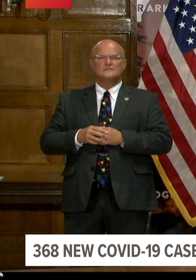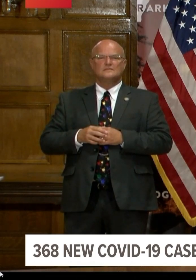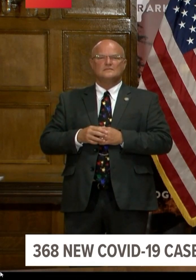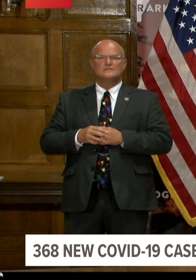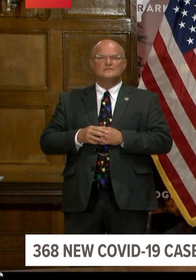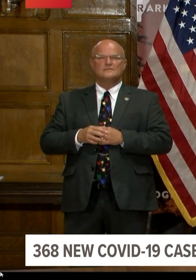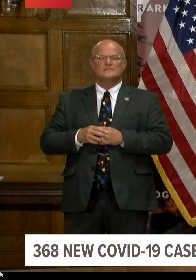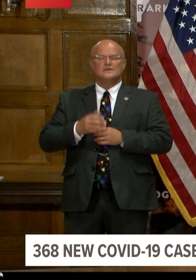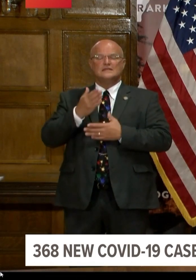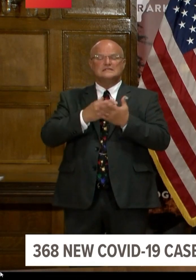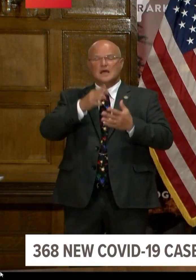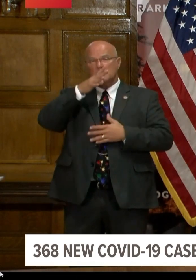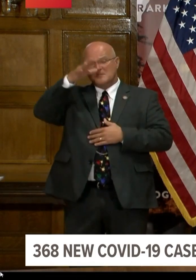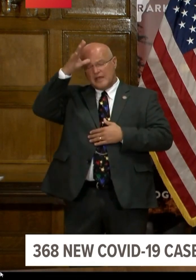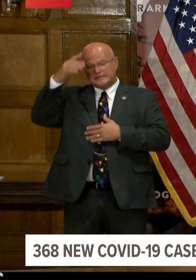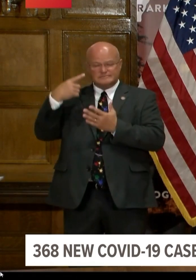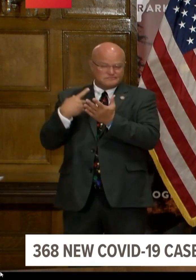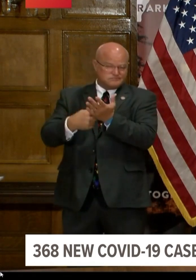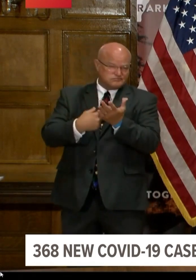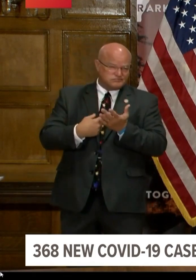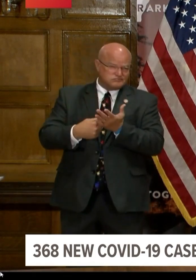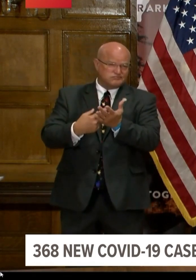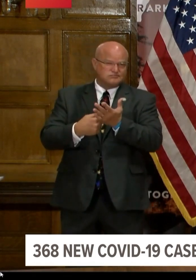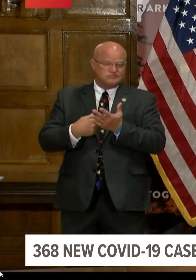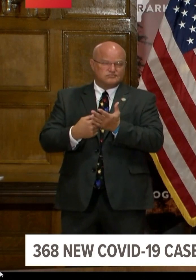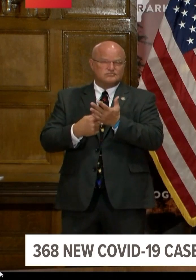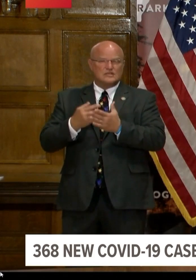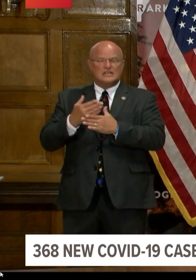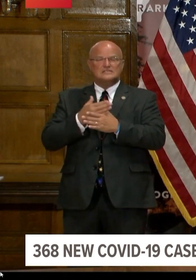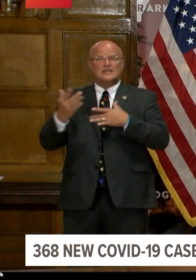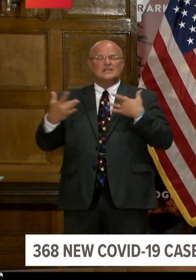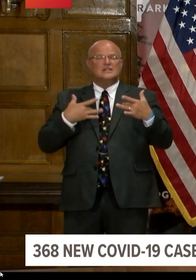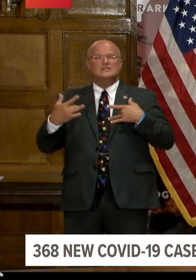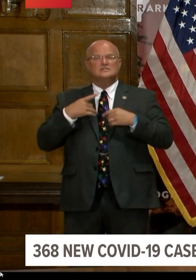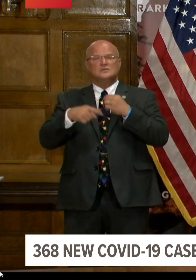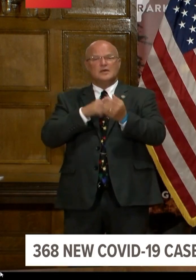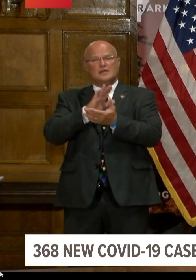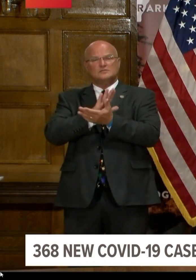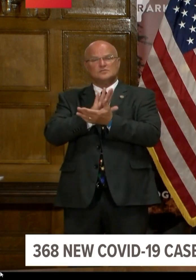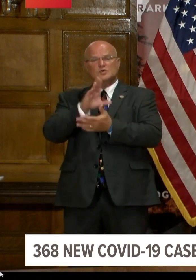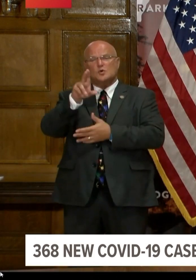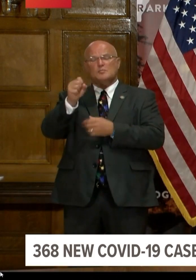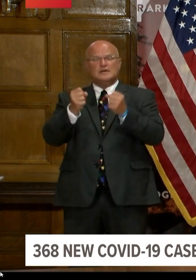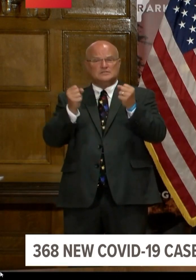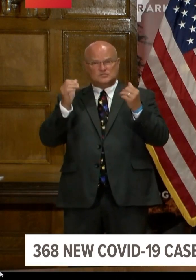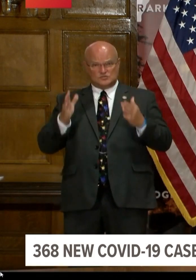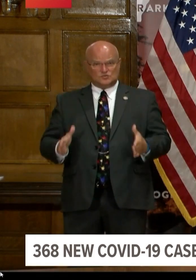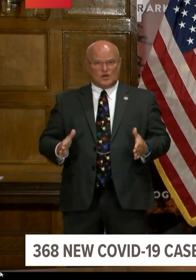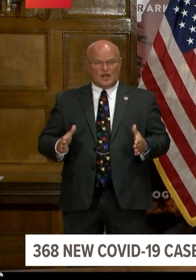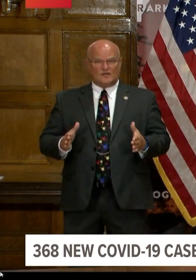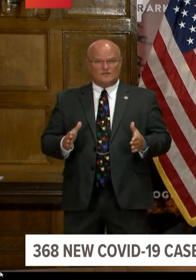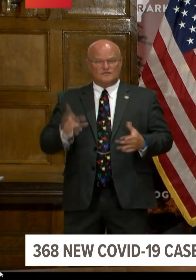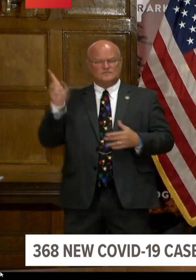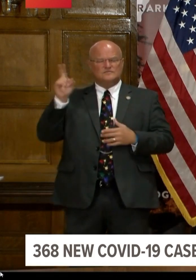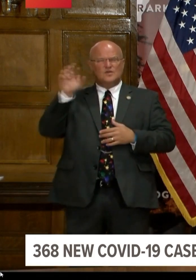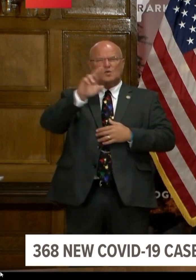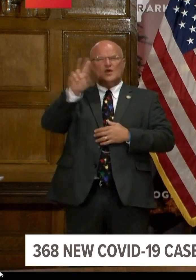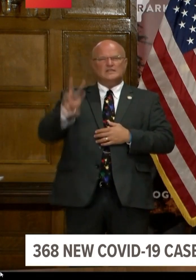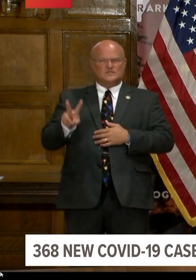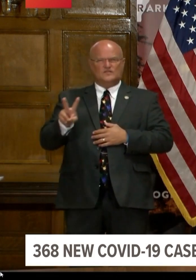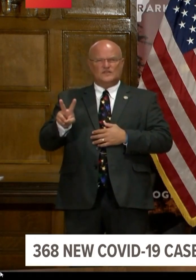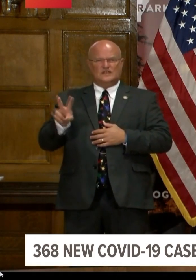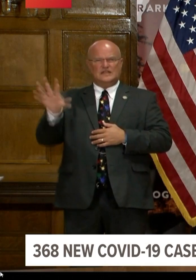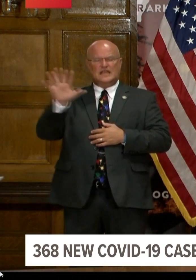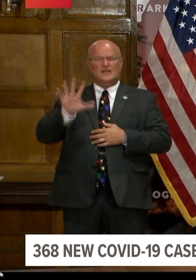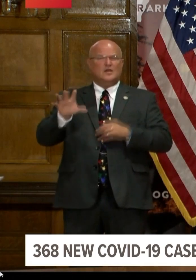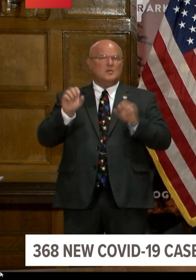Some parents are talking, sharing some concerns about a school bus driver up in the Russellville area